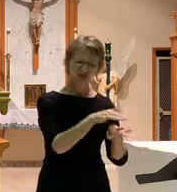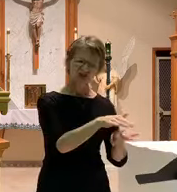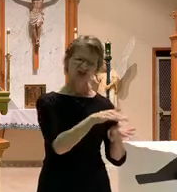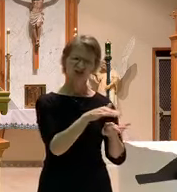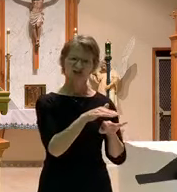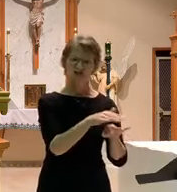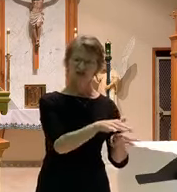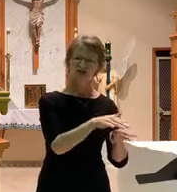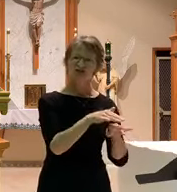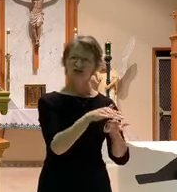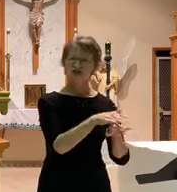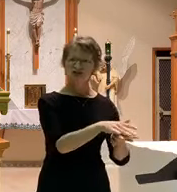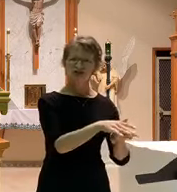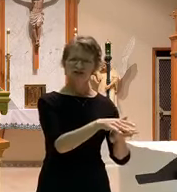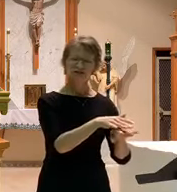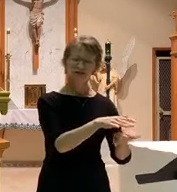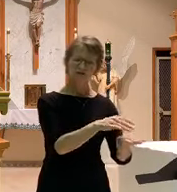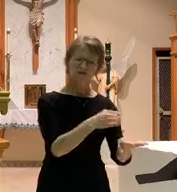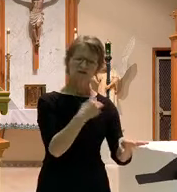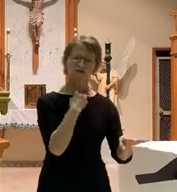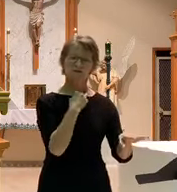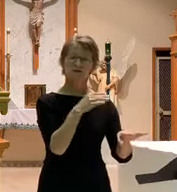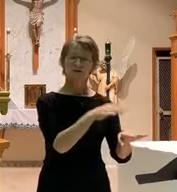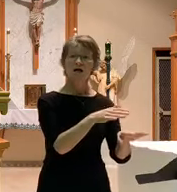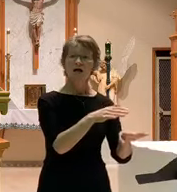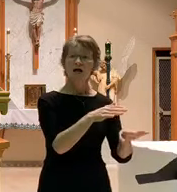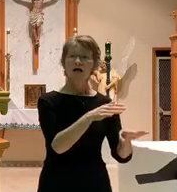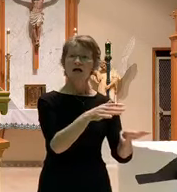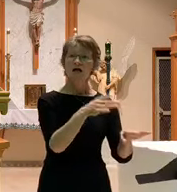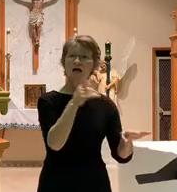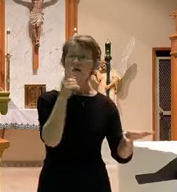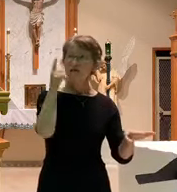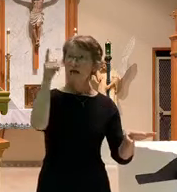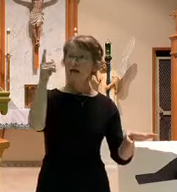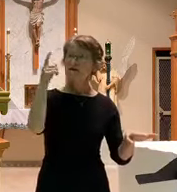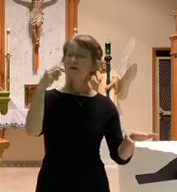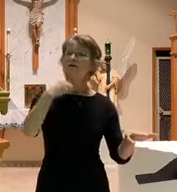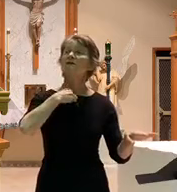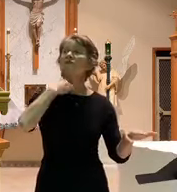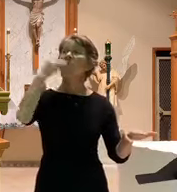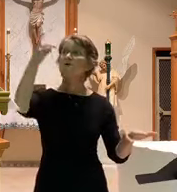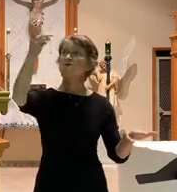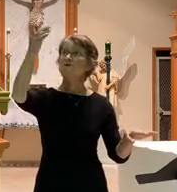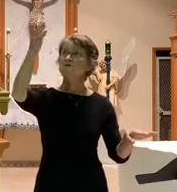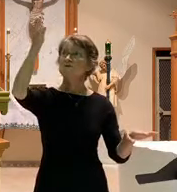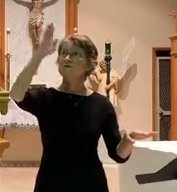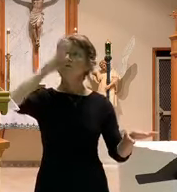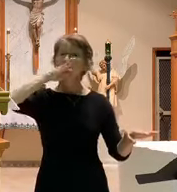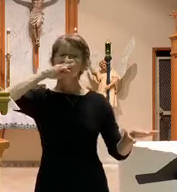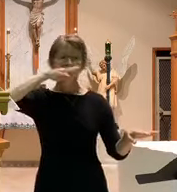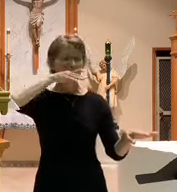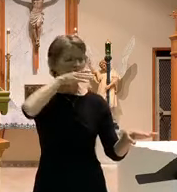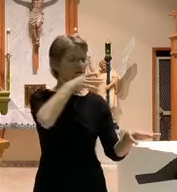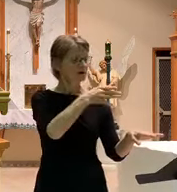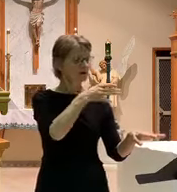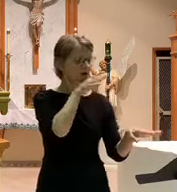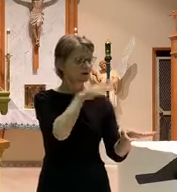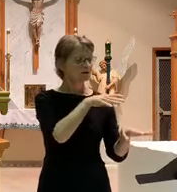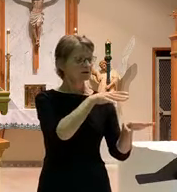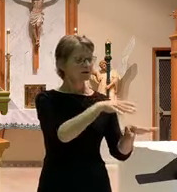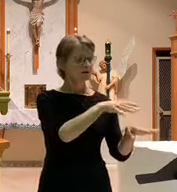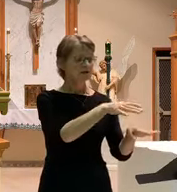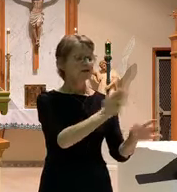Then the river heard a voice from above. "My child, stop pushing. It's time